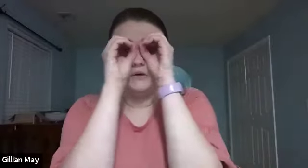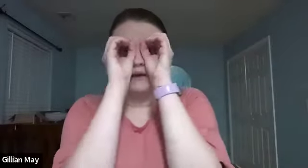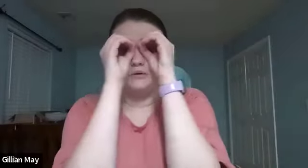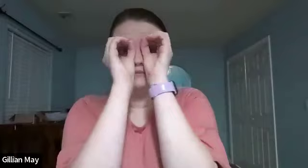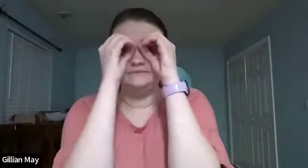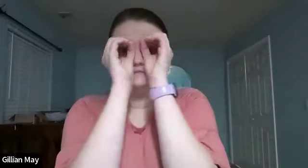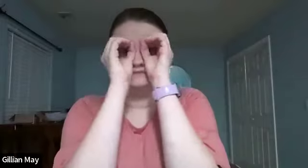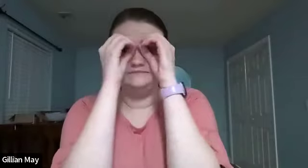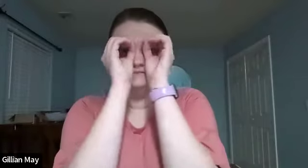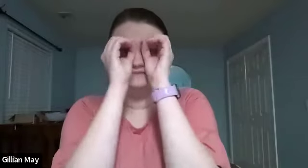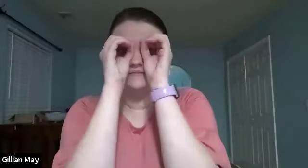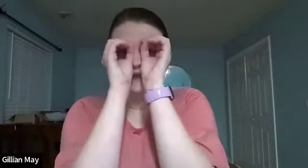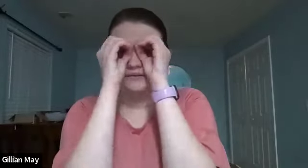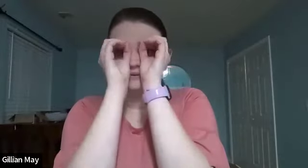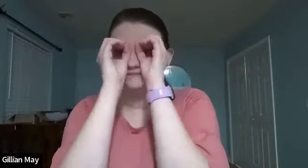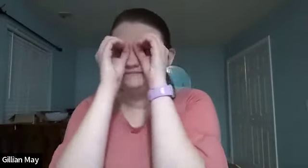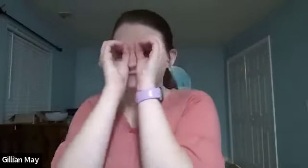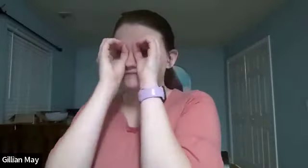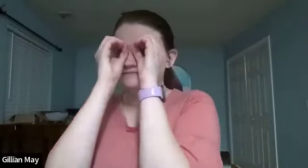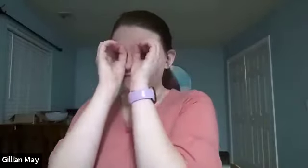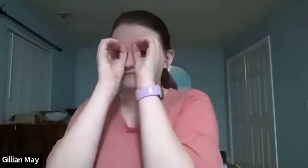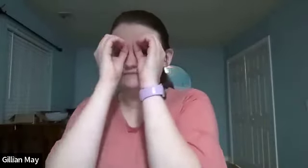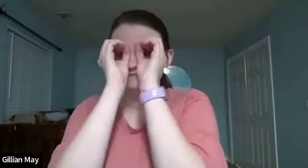owl. Owl.